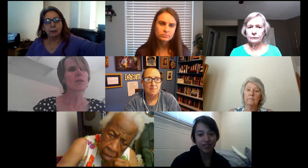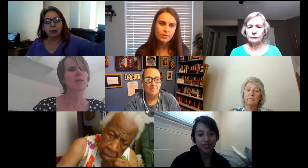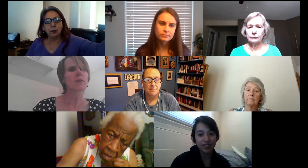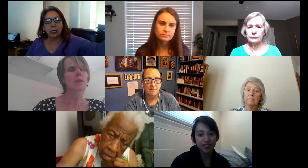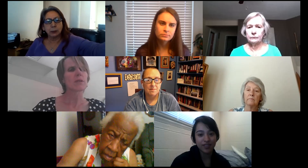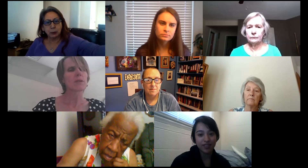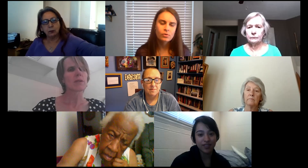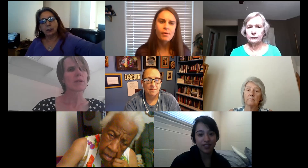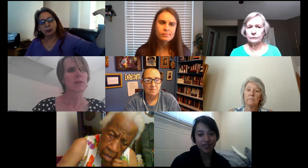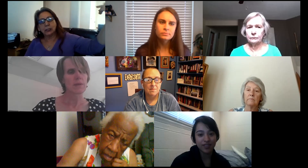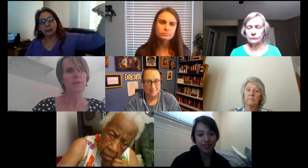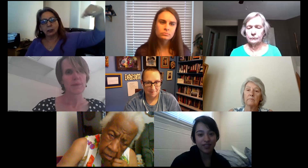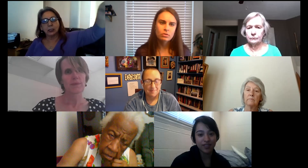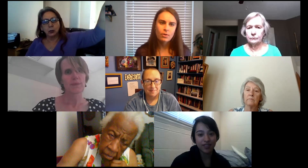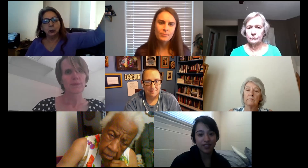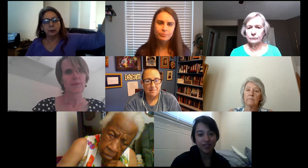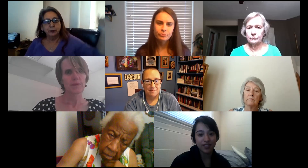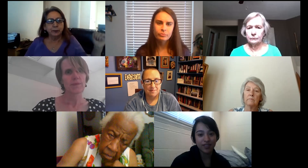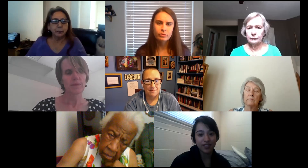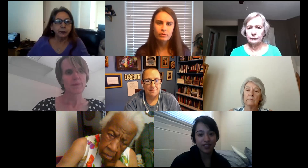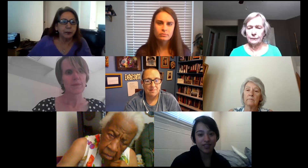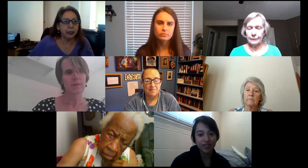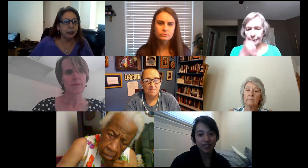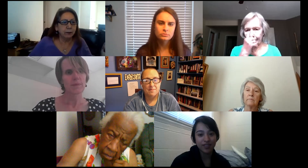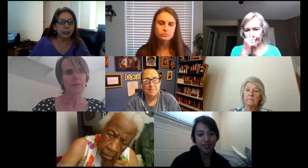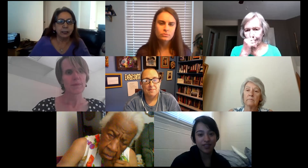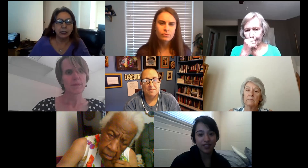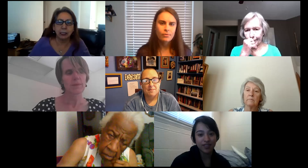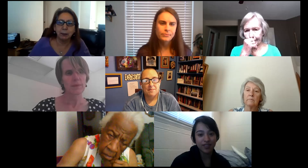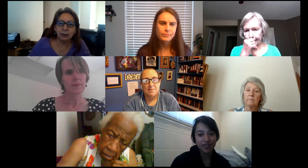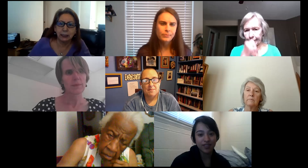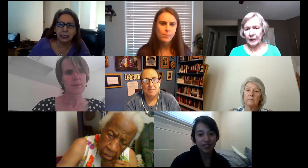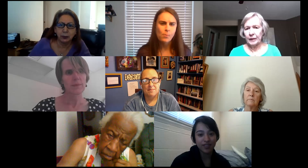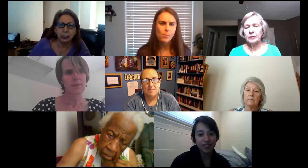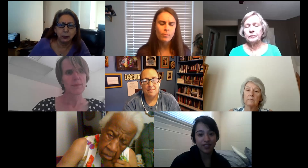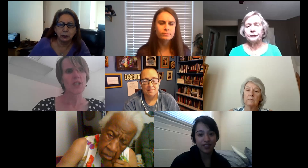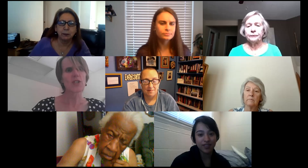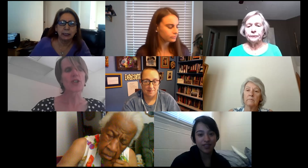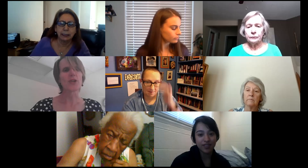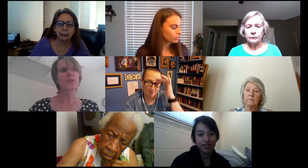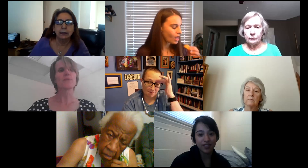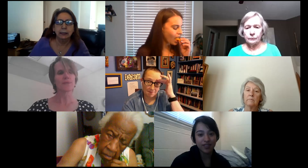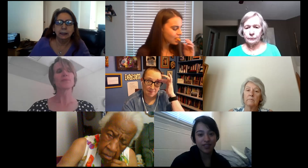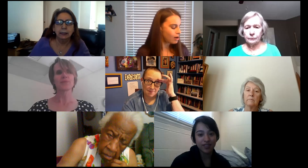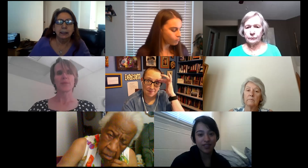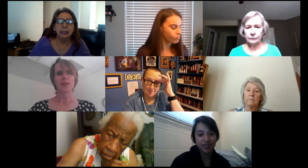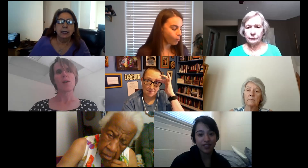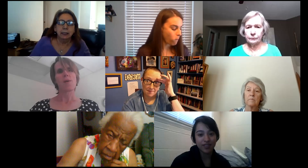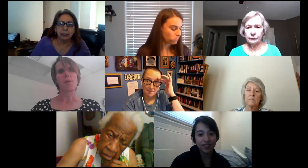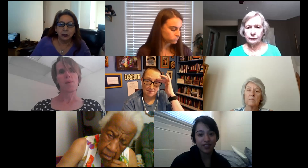Mountain View Hospital over here, there's a school. I forgot the name of it. It's a Desert Hills or something Desert like Hills. that. Mm-hmm. That's where